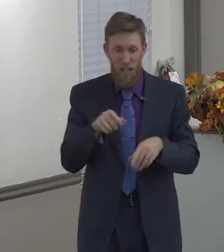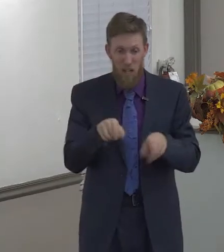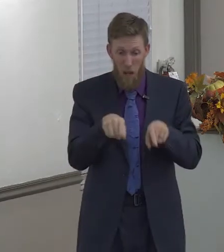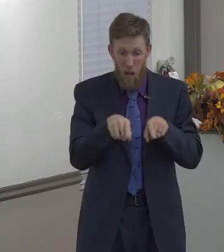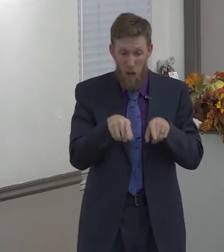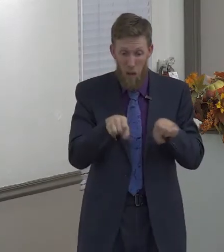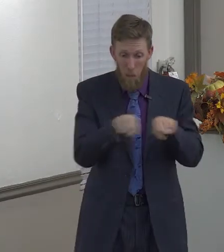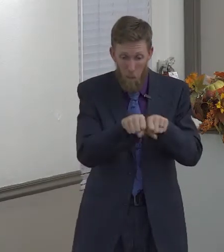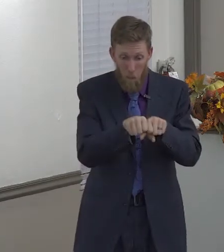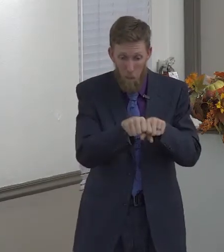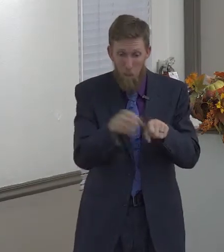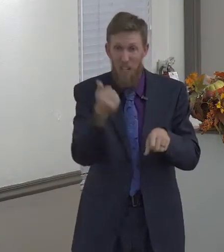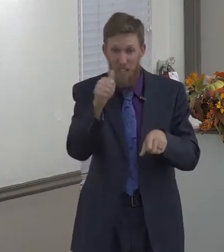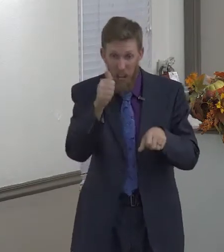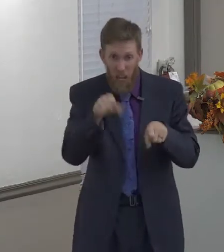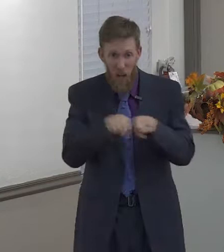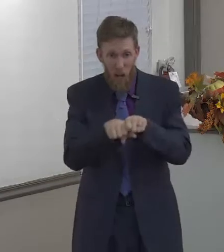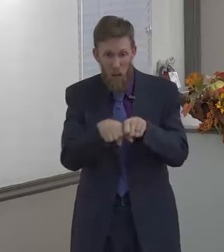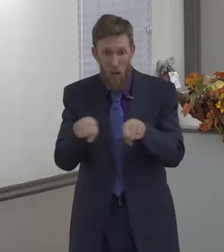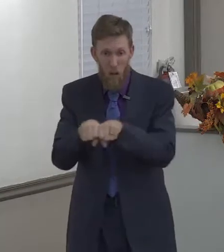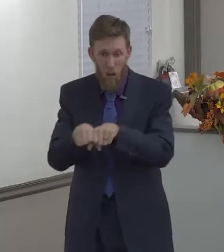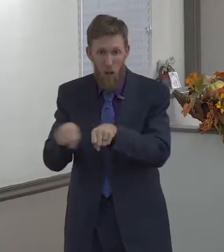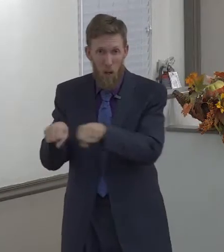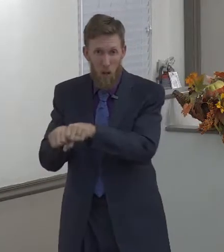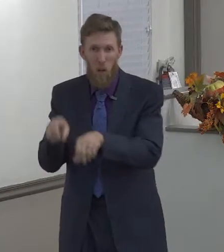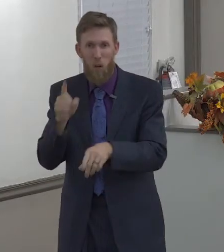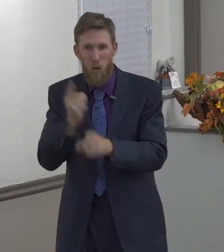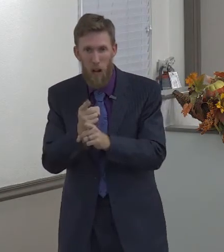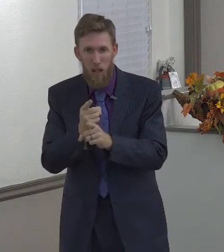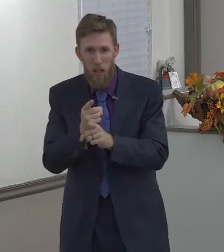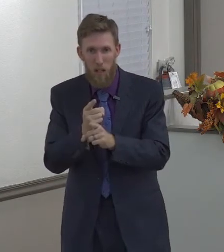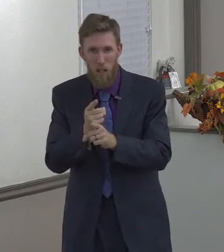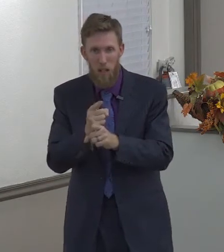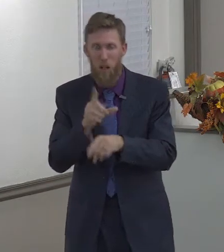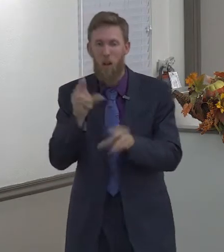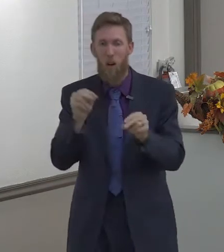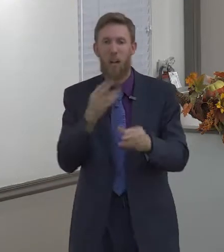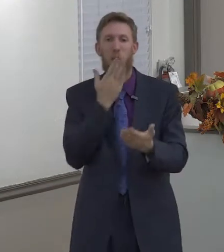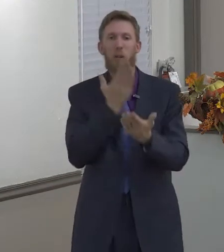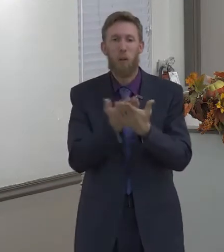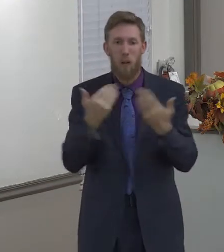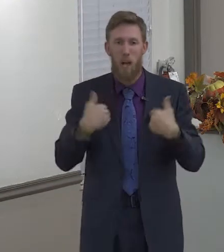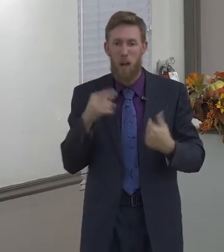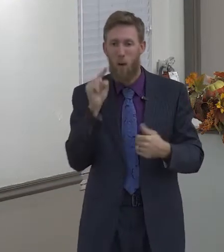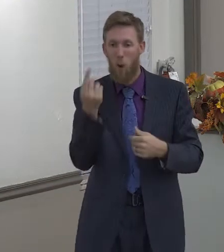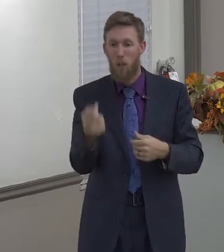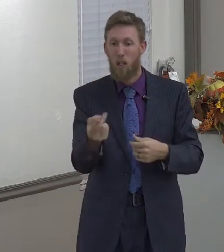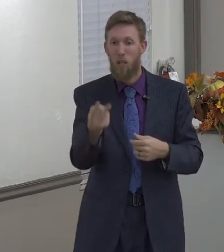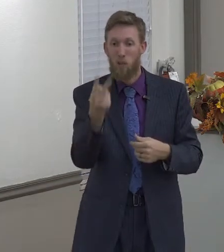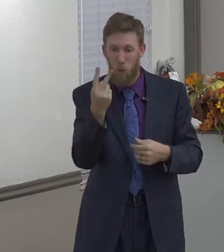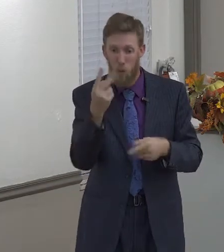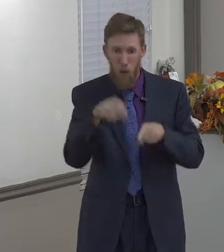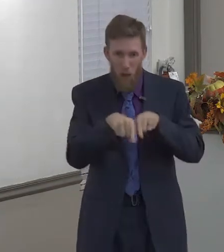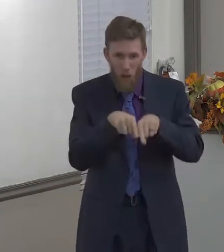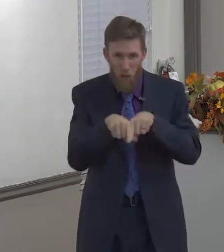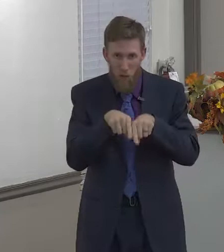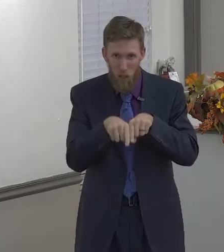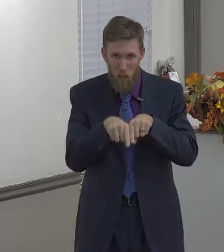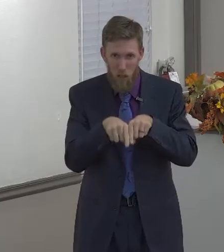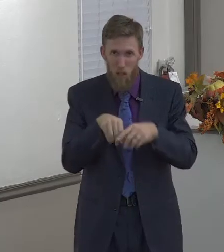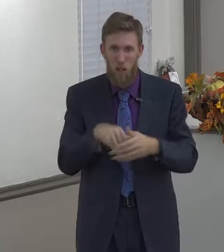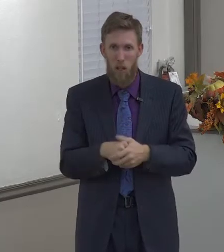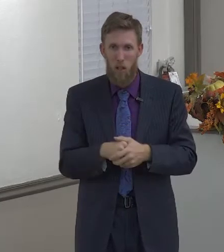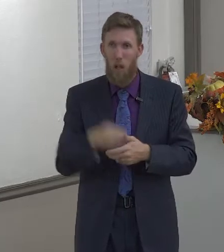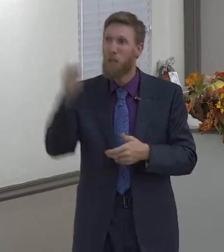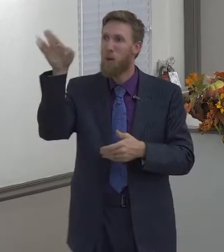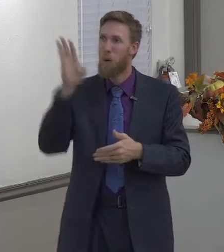other people are. God sees the whole picture. God knows what He's doing when He's placing people into the church. He knows what He's doing when He's giving a gift to this one or to that